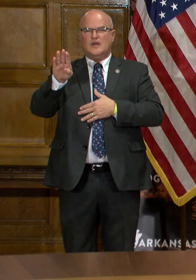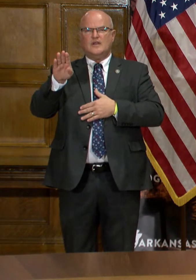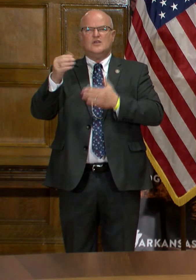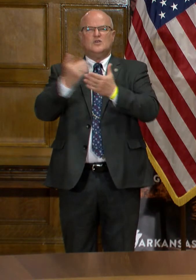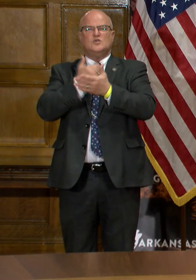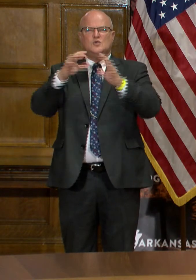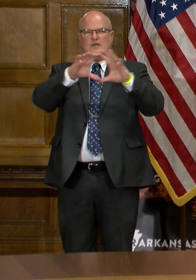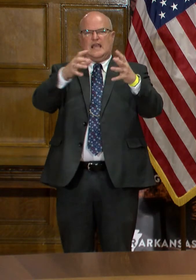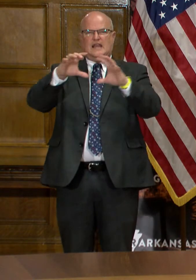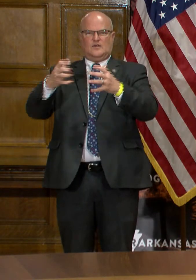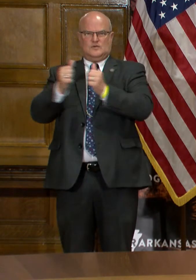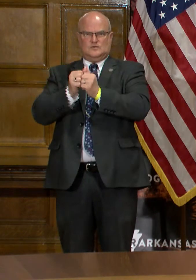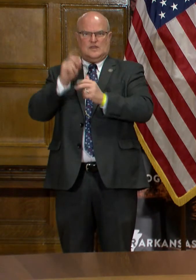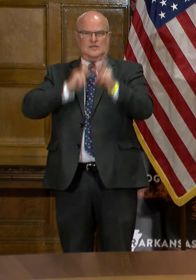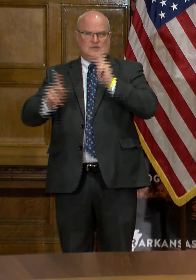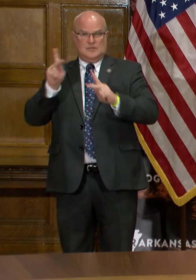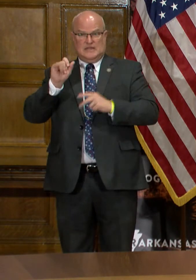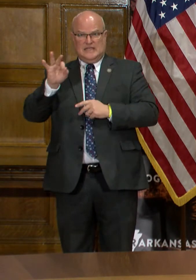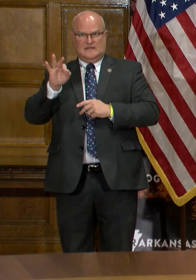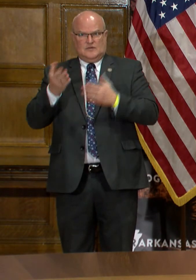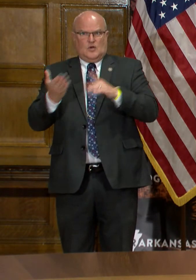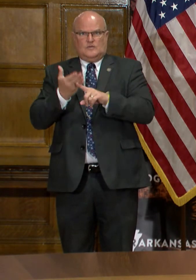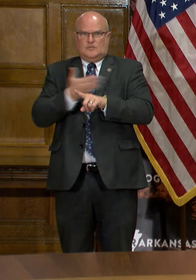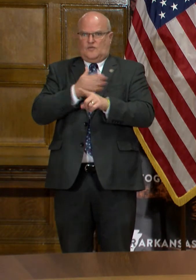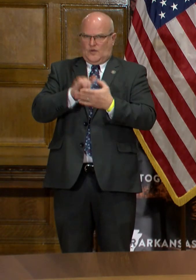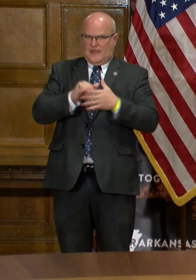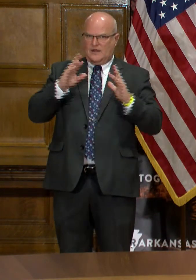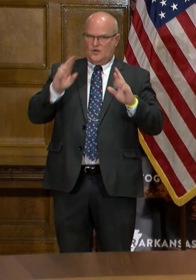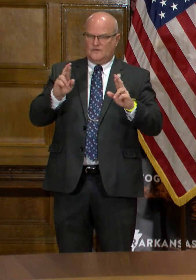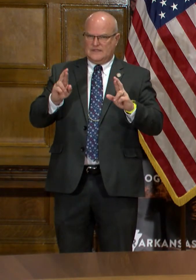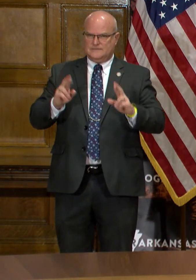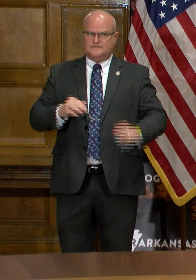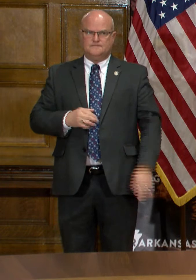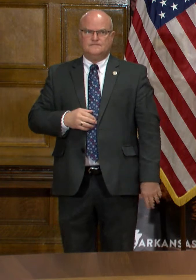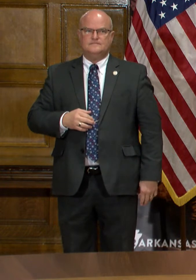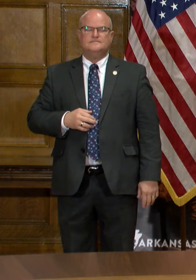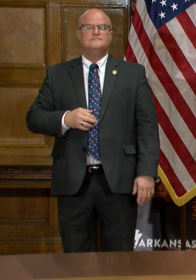new categories in our population, if not sooner.